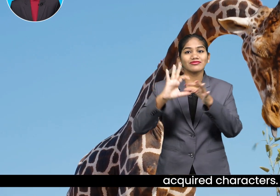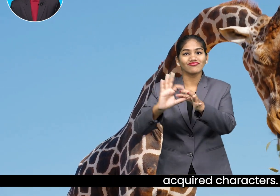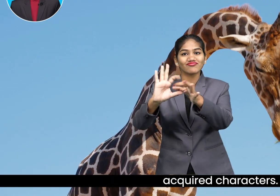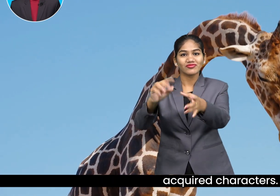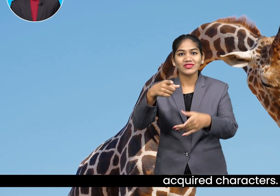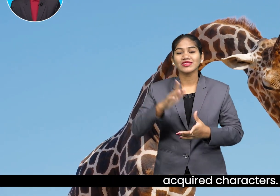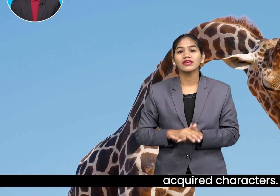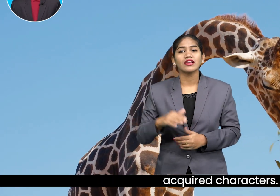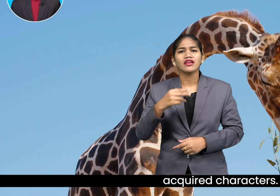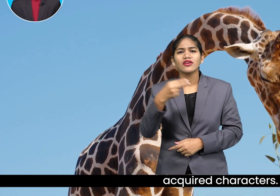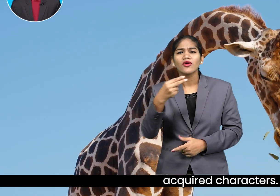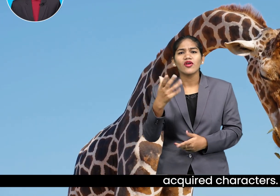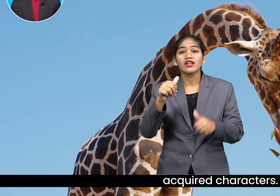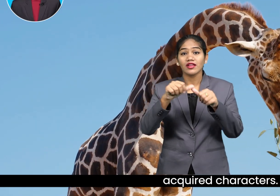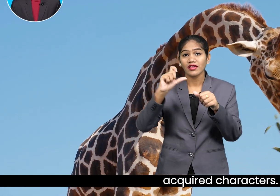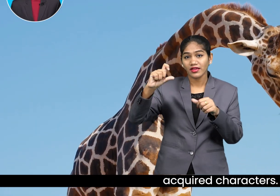acquired characters.